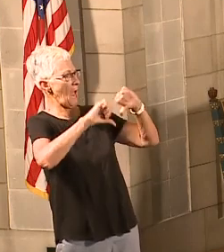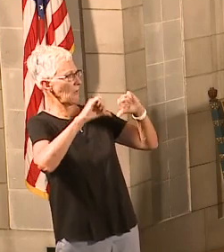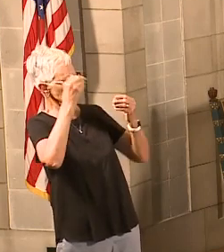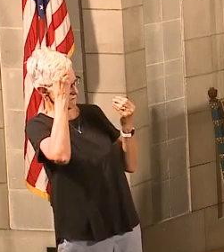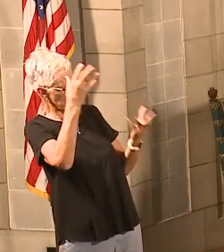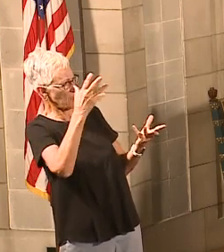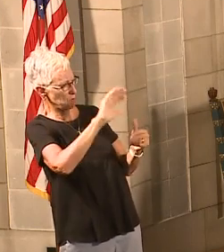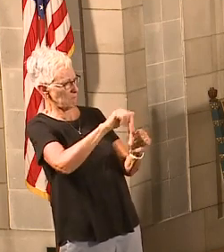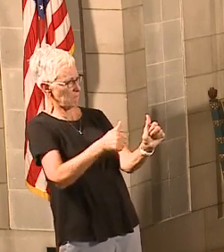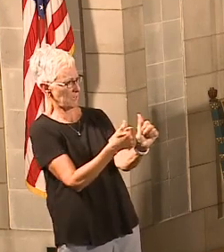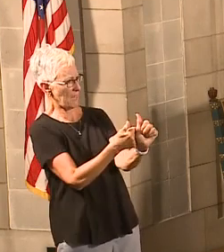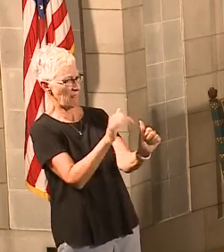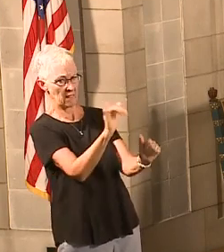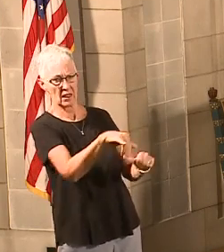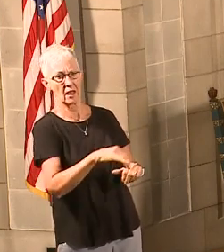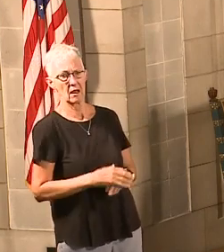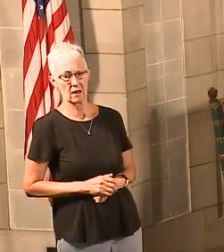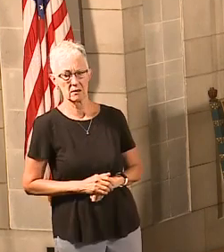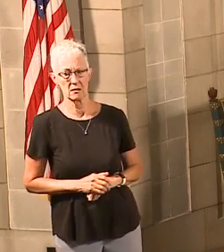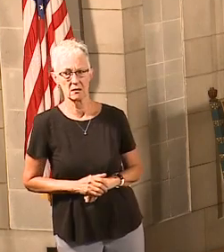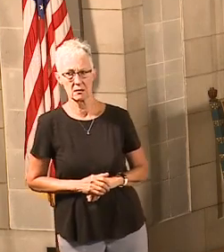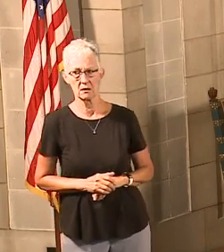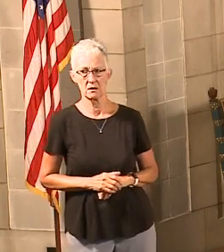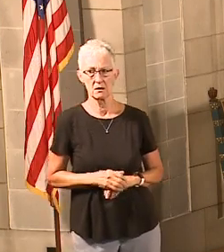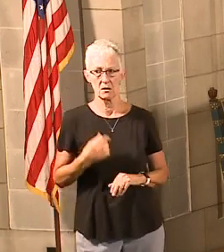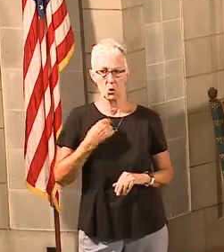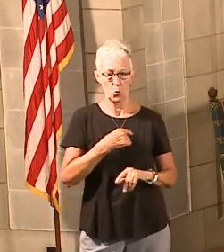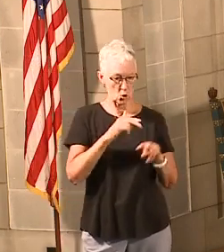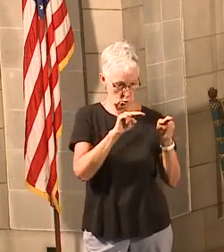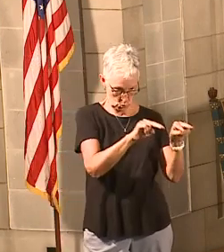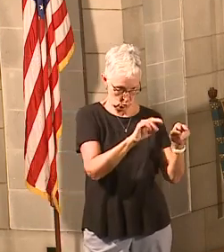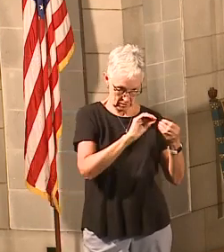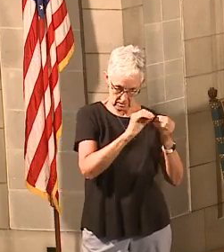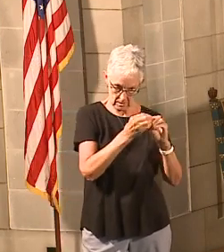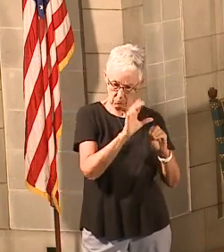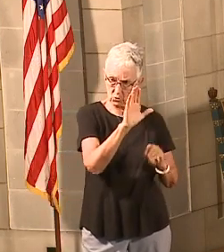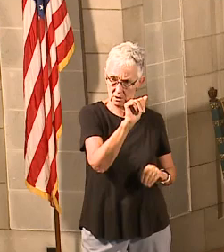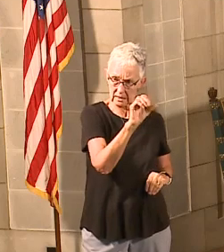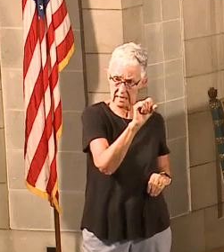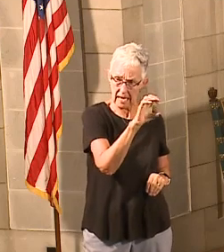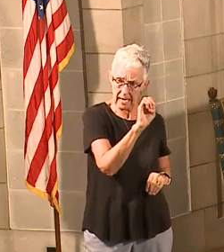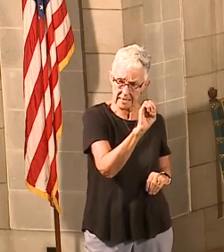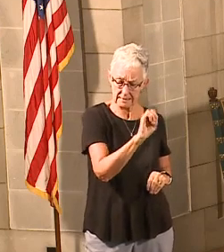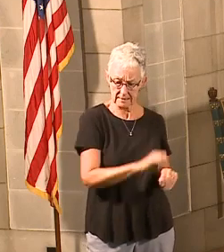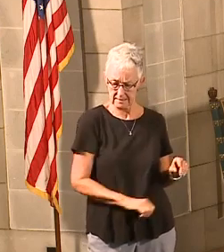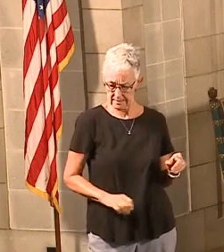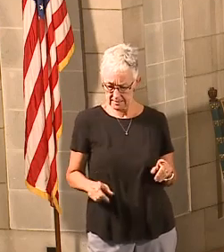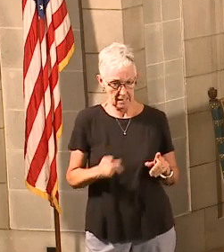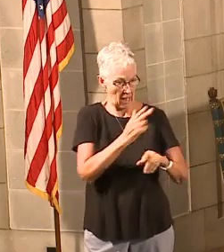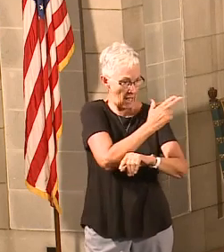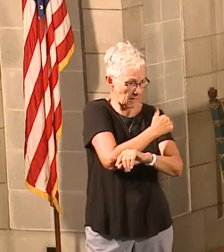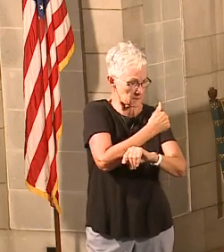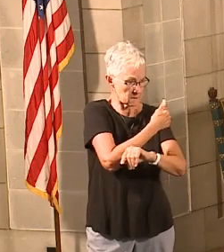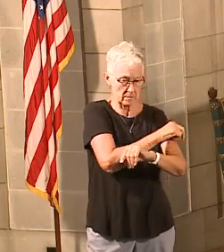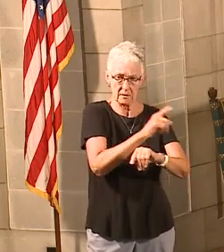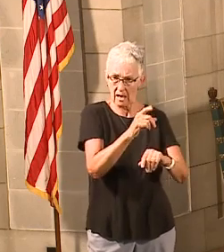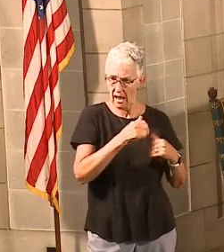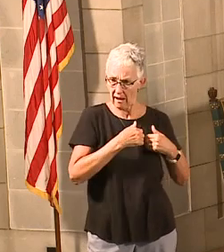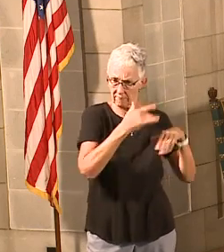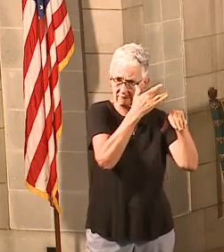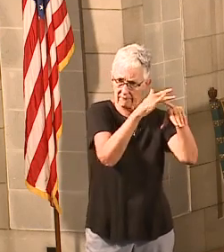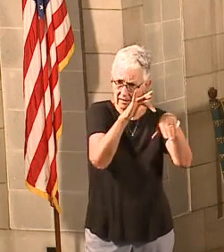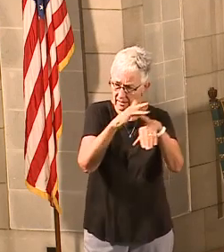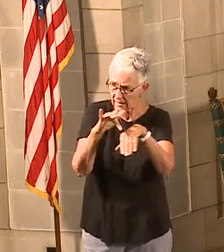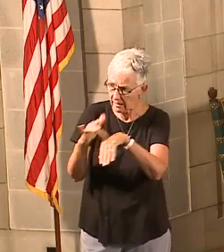to? It really is looking at the number of cases and the positivity rates, so forth, and things like that, the hospital cases here in Lincoln. While